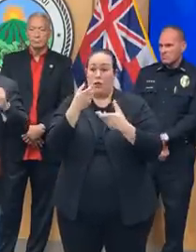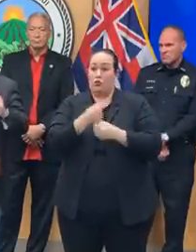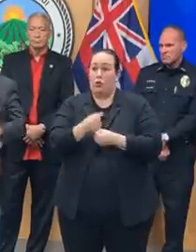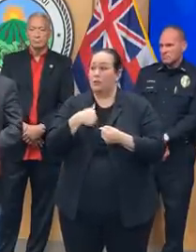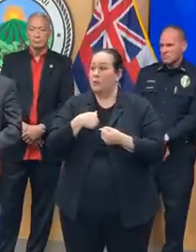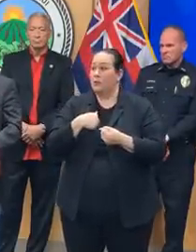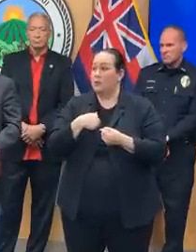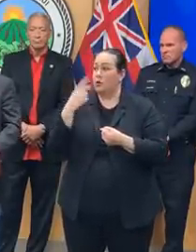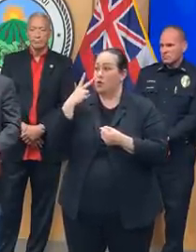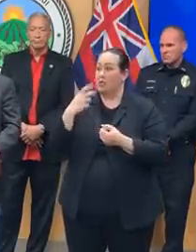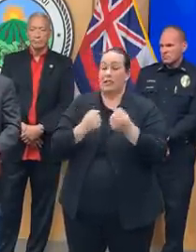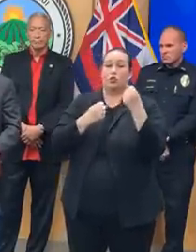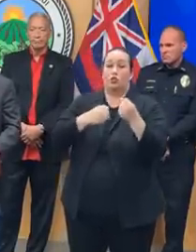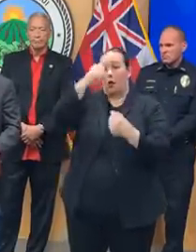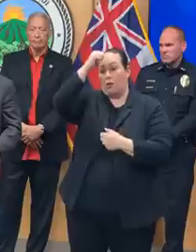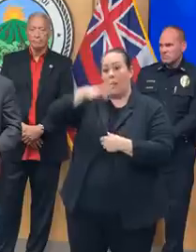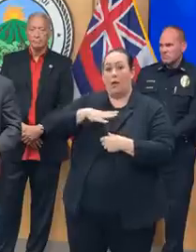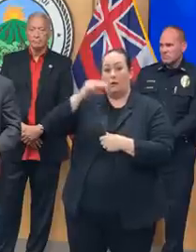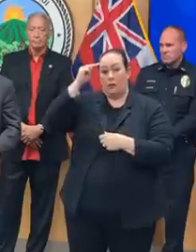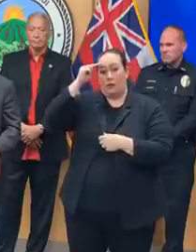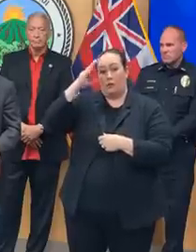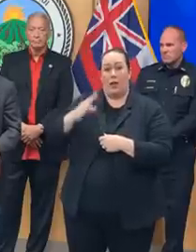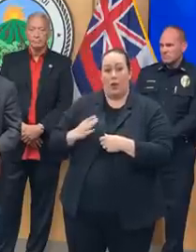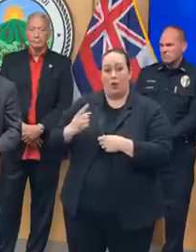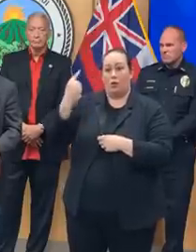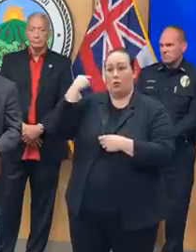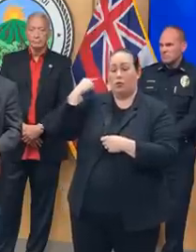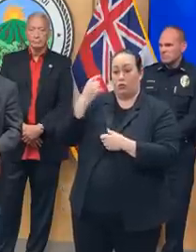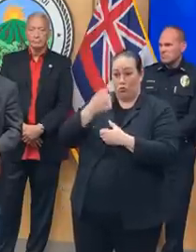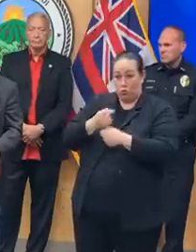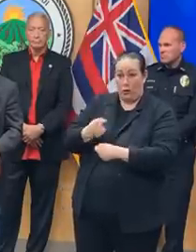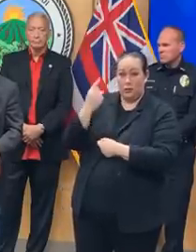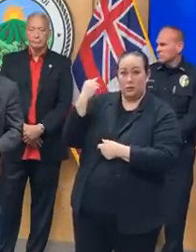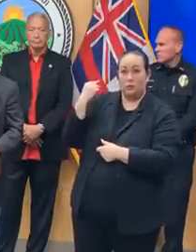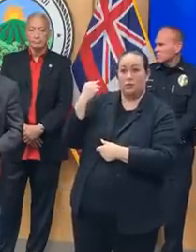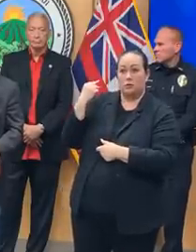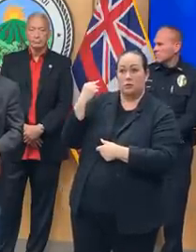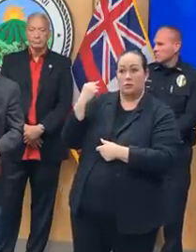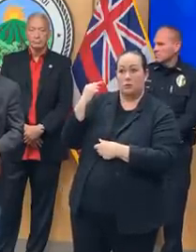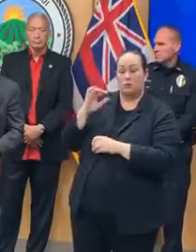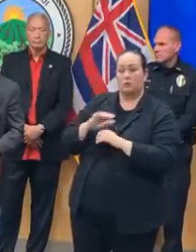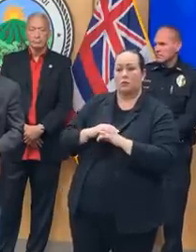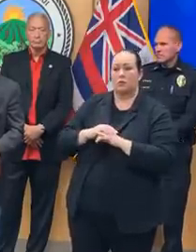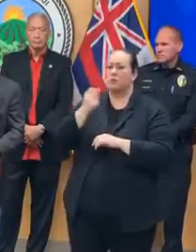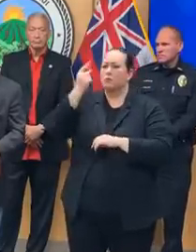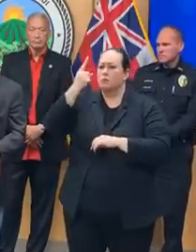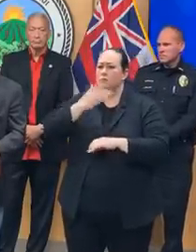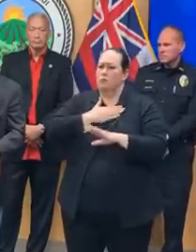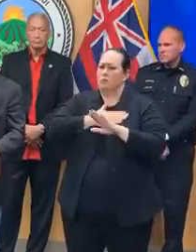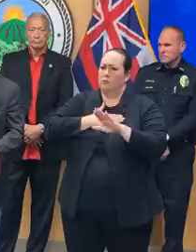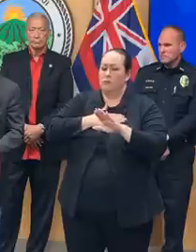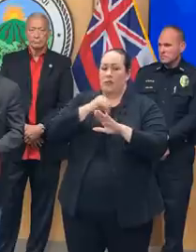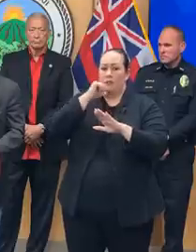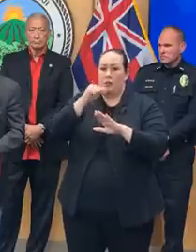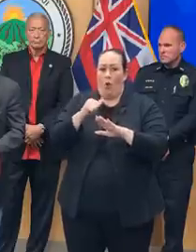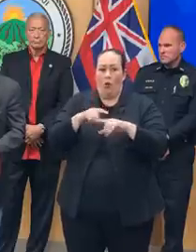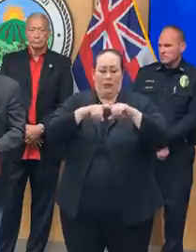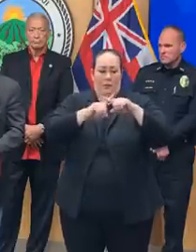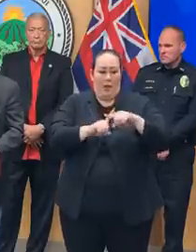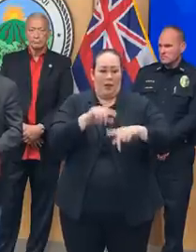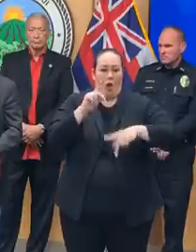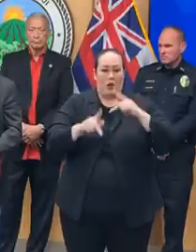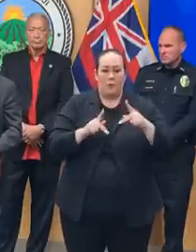look at this strong gentleman behind me as mayor and ask whether you trust him. But please, do not rely on people